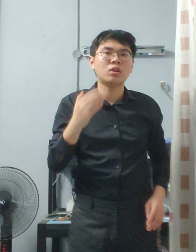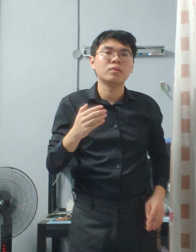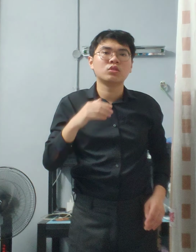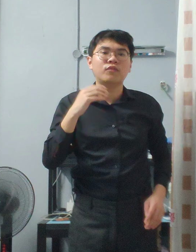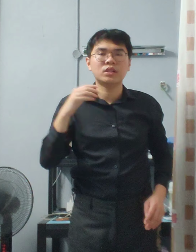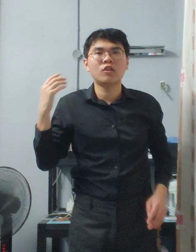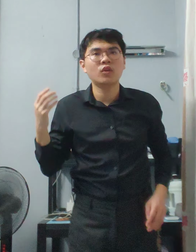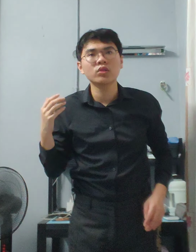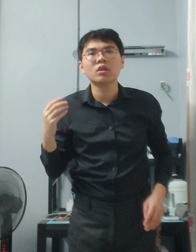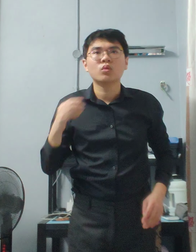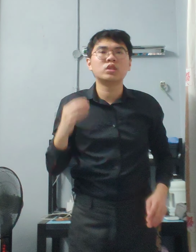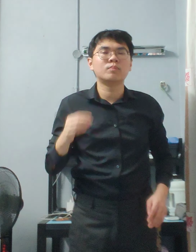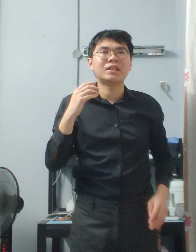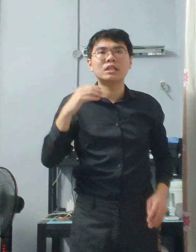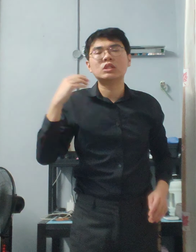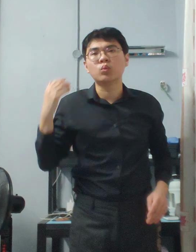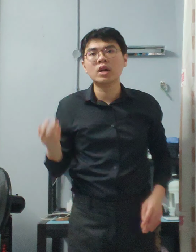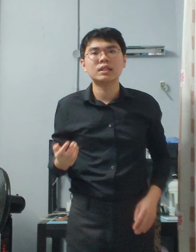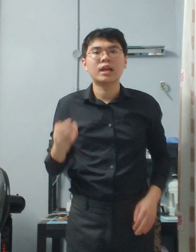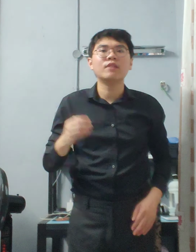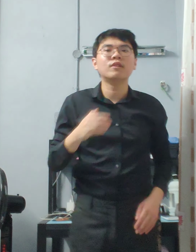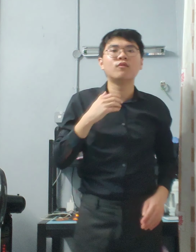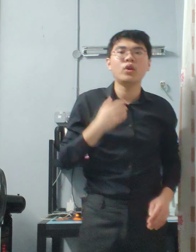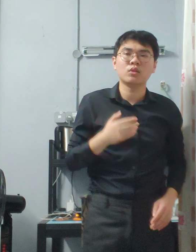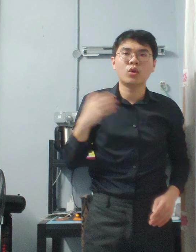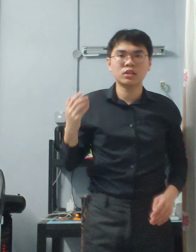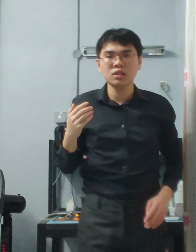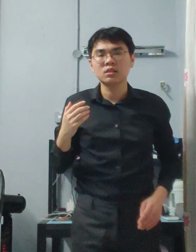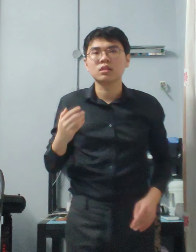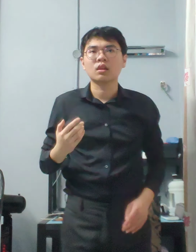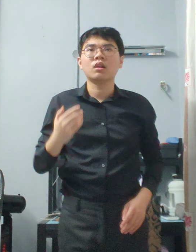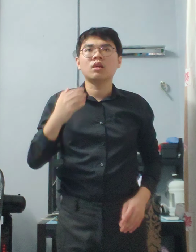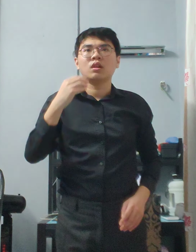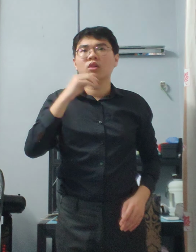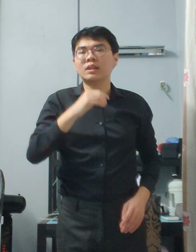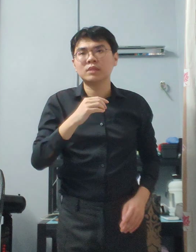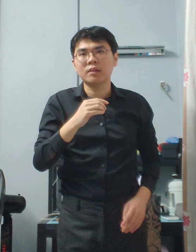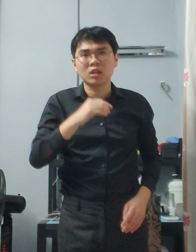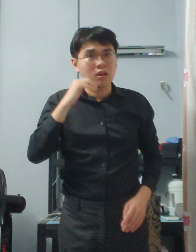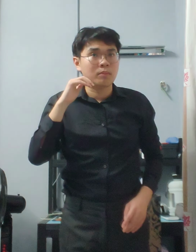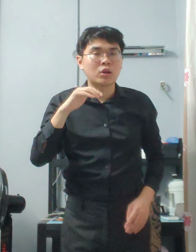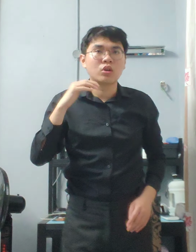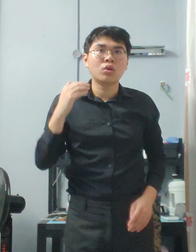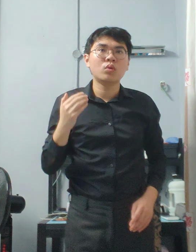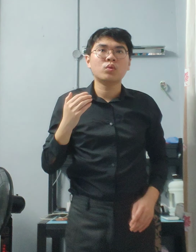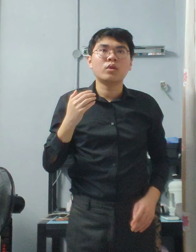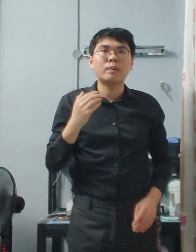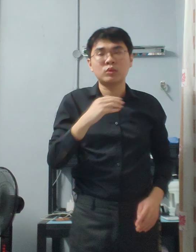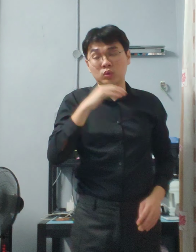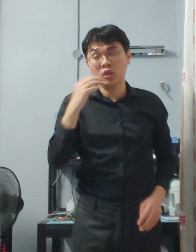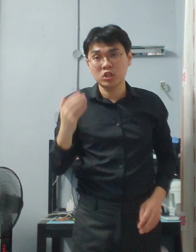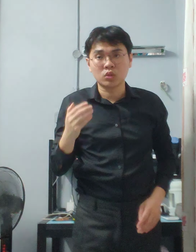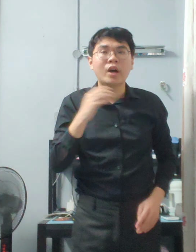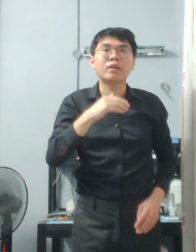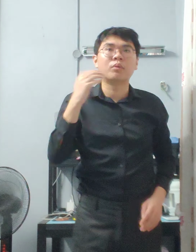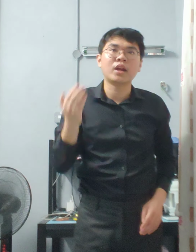shop to fix our phone, which make things worse and even void the warranty. Or sometimes people switch to other